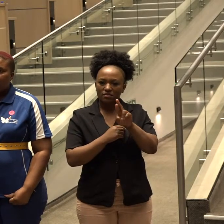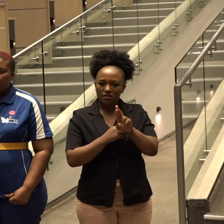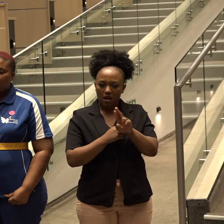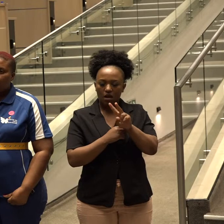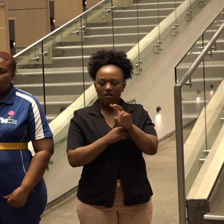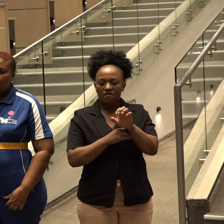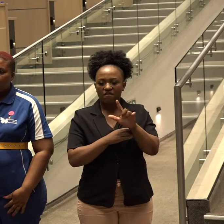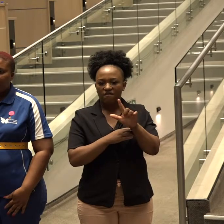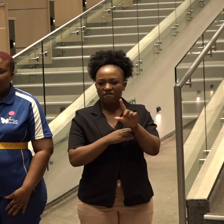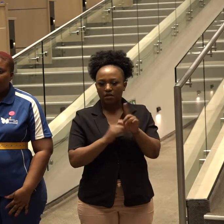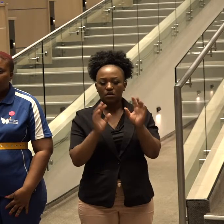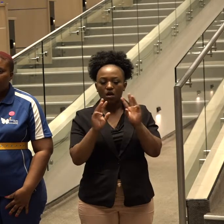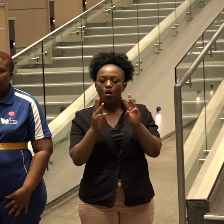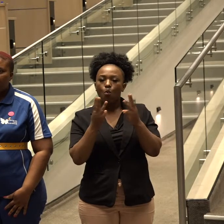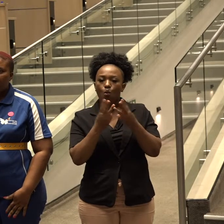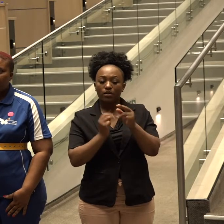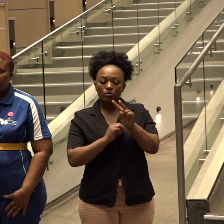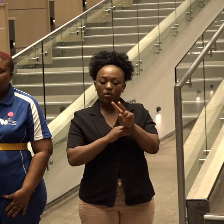foreign